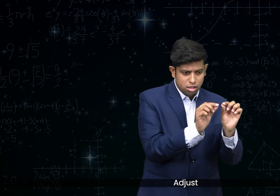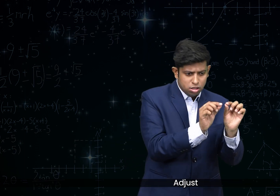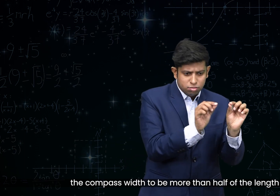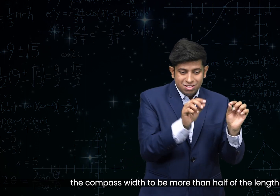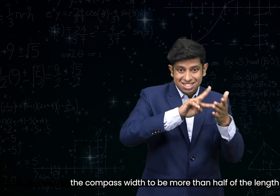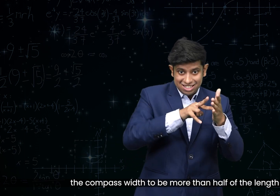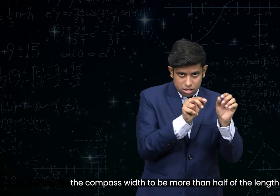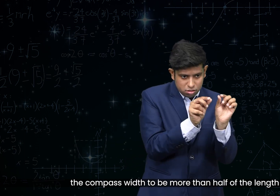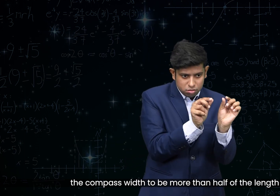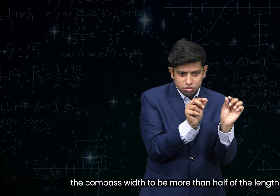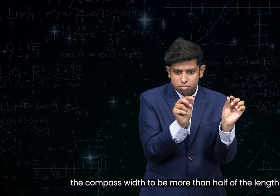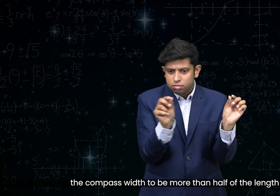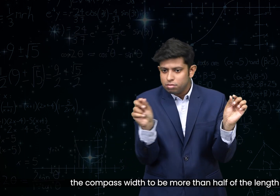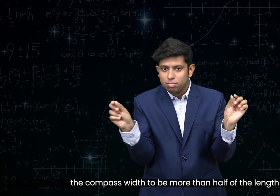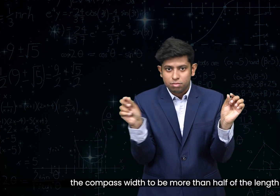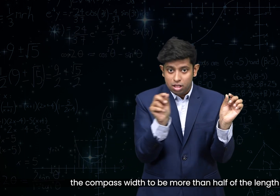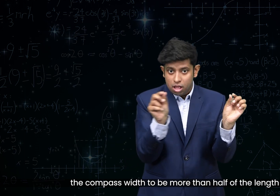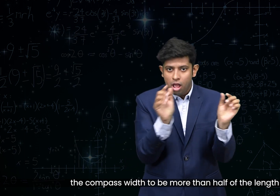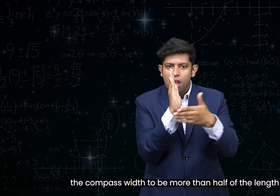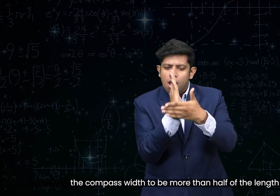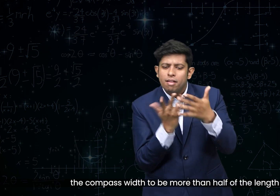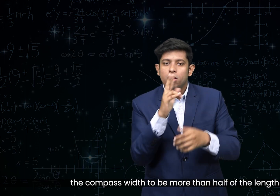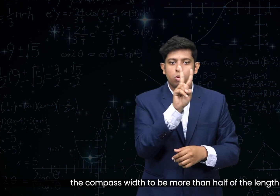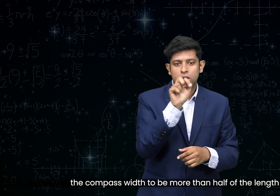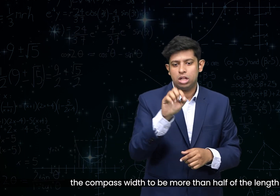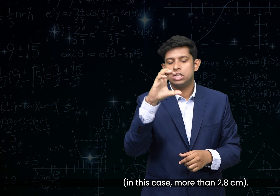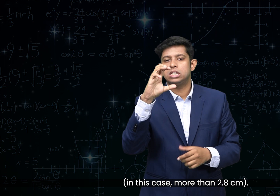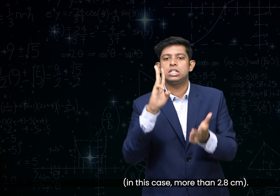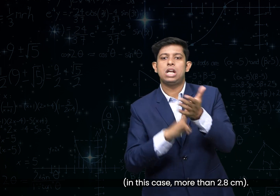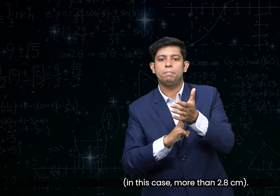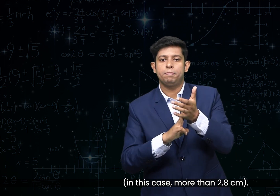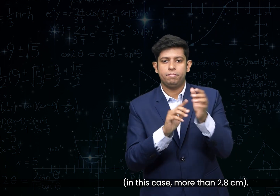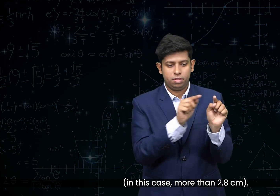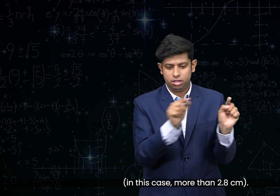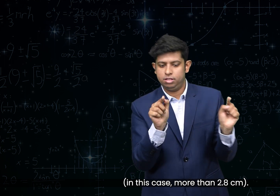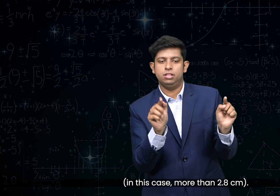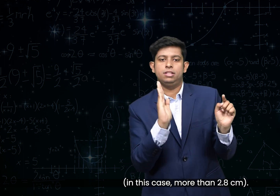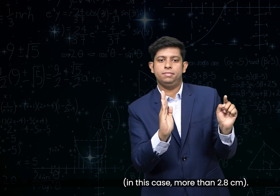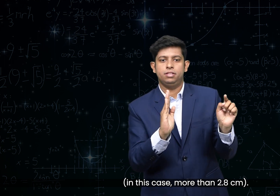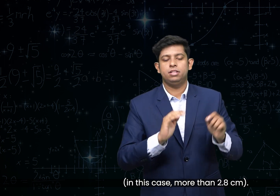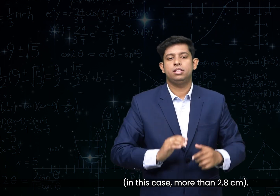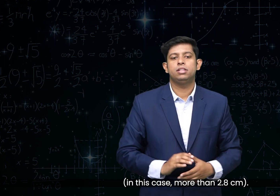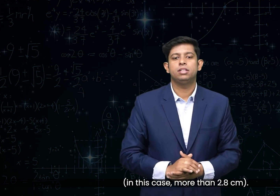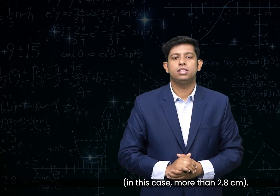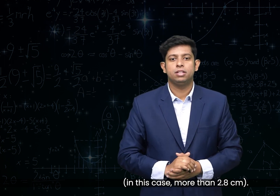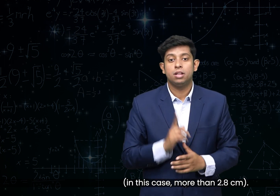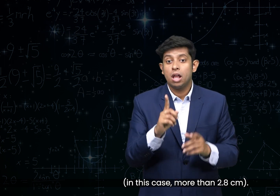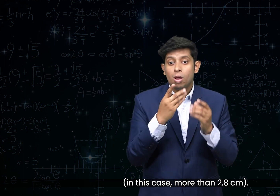Adjust the compass width to be more than half of the length of AB, in this case more than 2.8 cm.